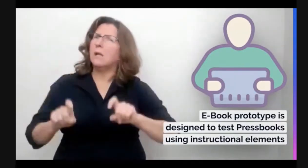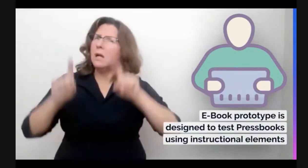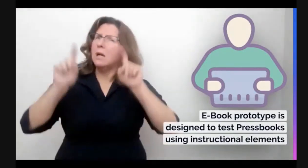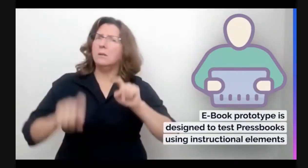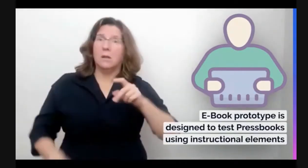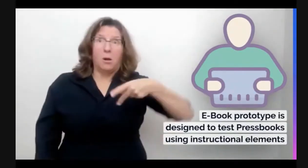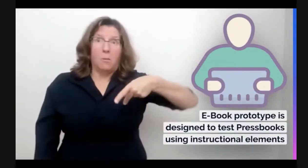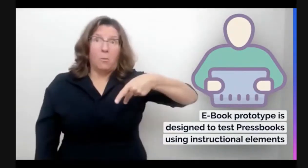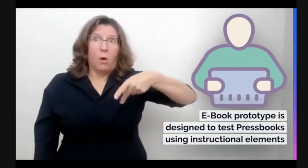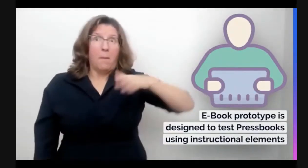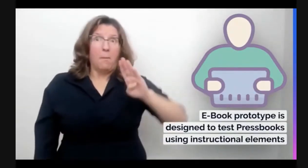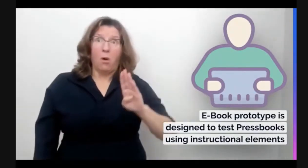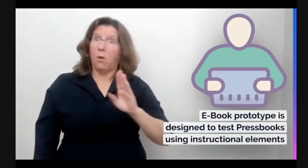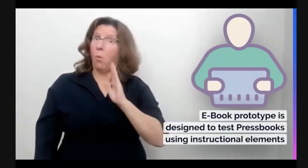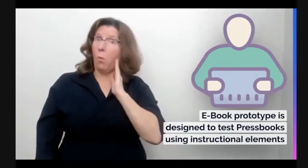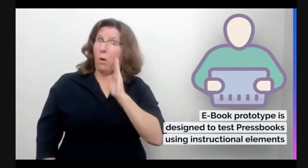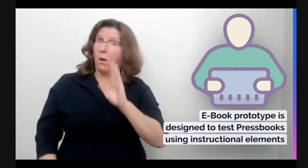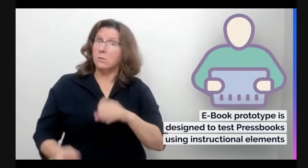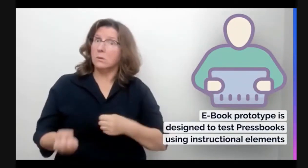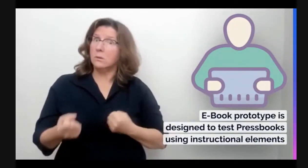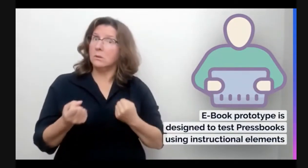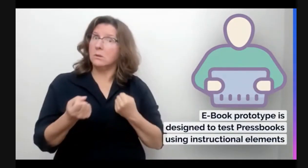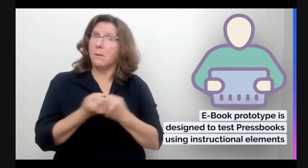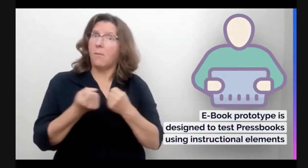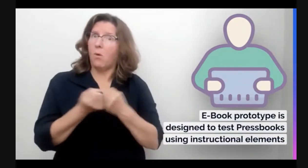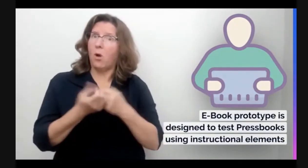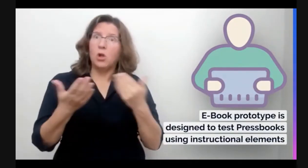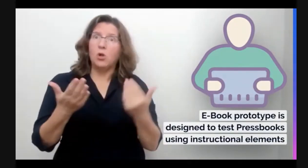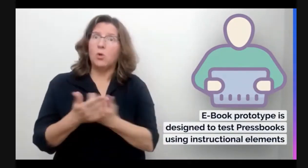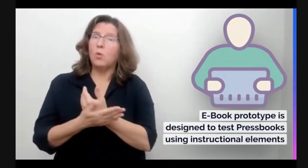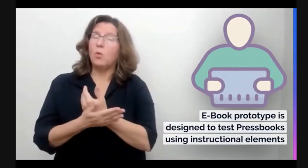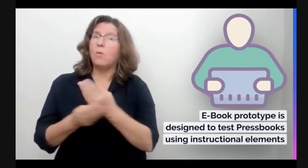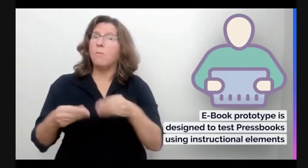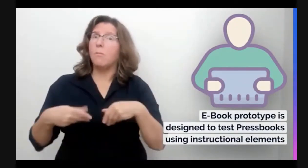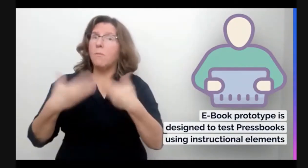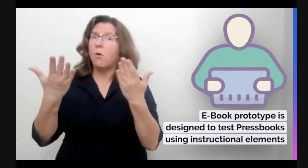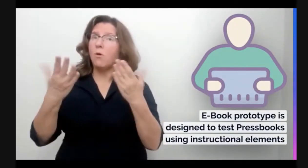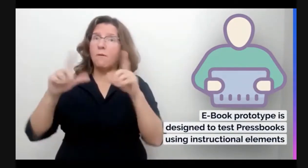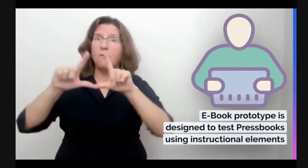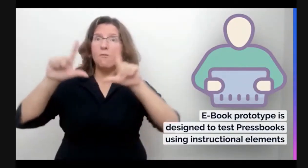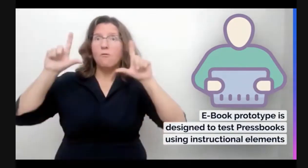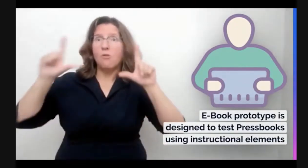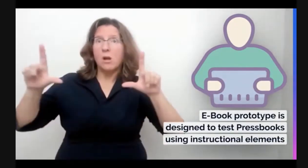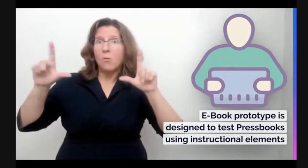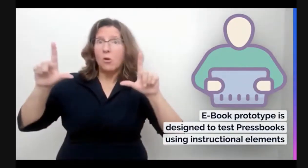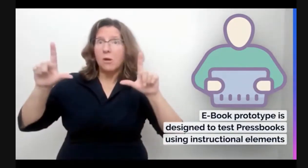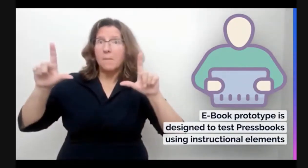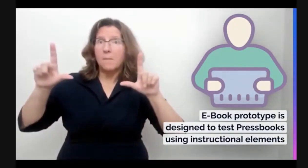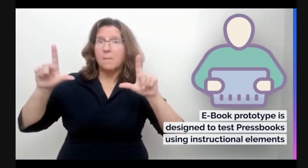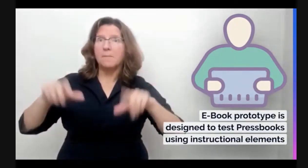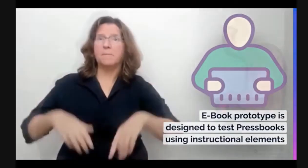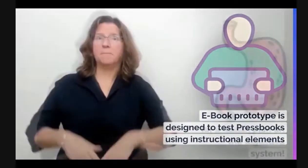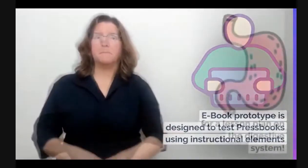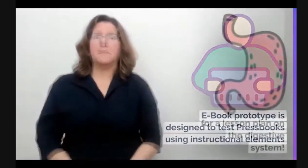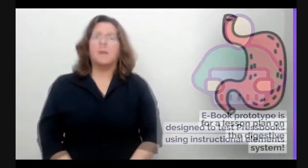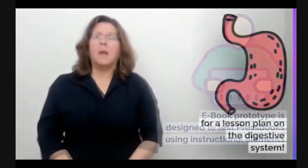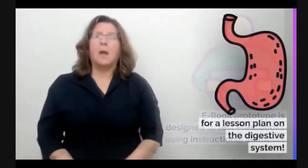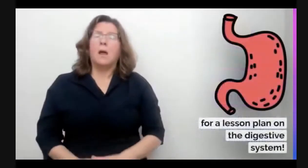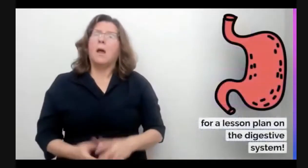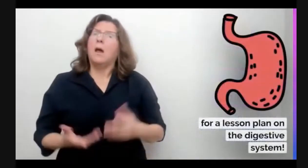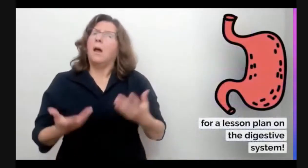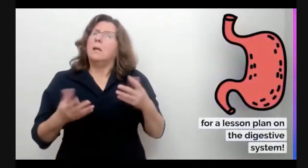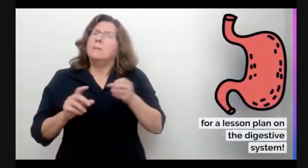I wanted to determine whether PressBooks could indeed incorporate the instructional elements defined in the new